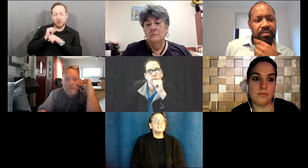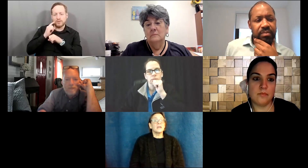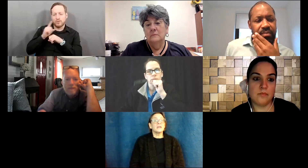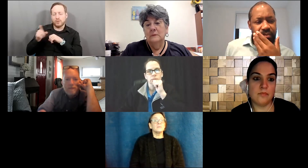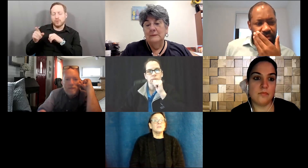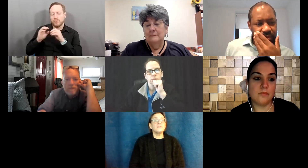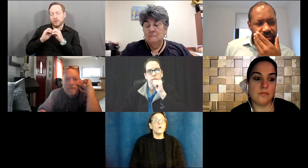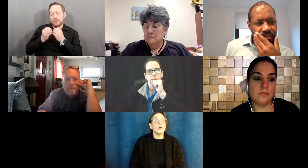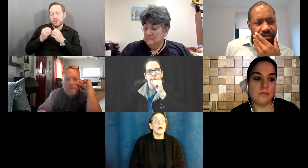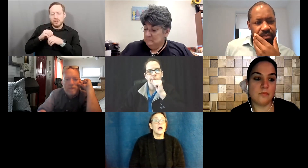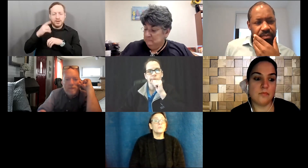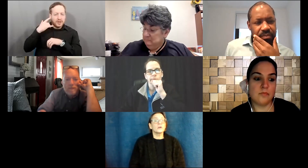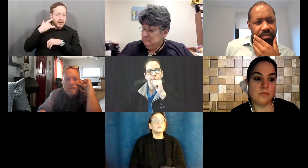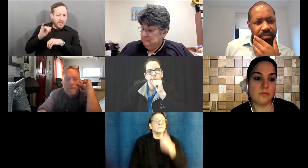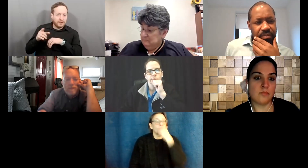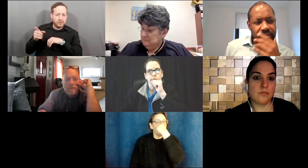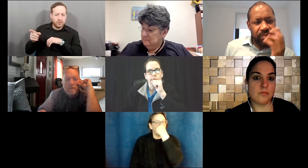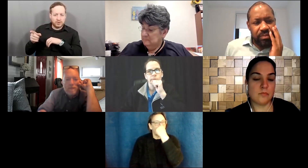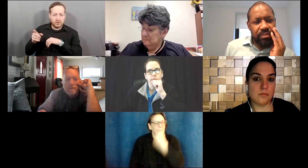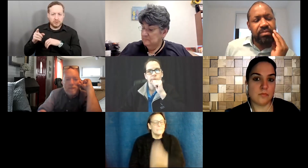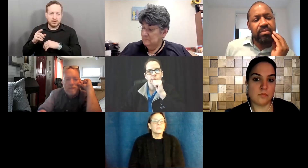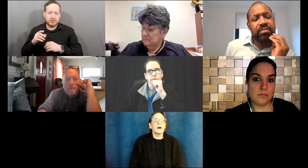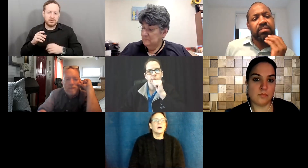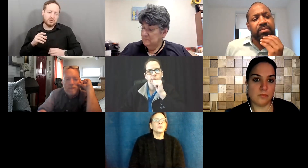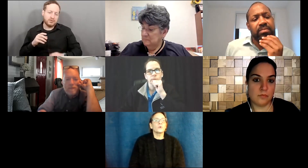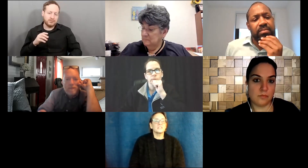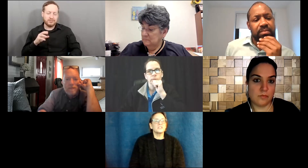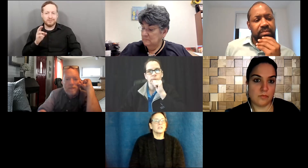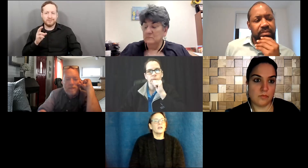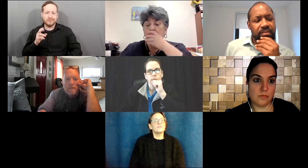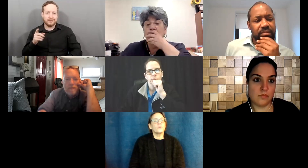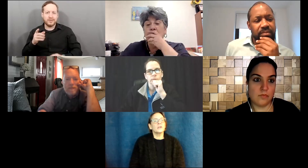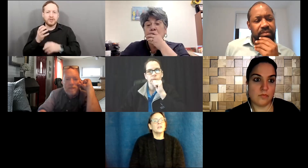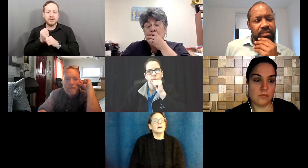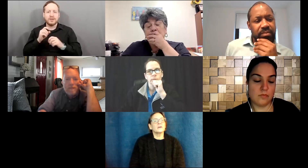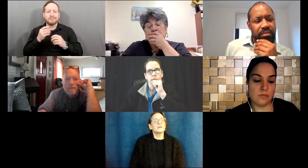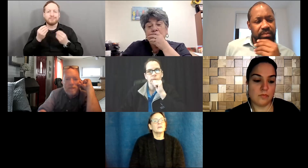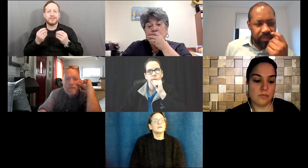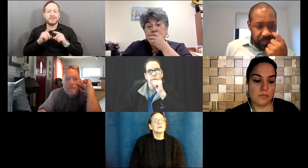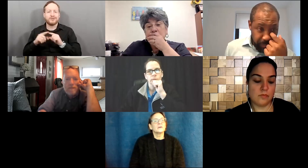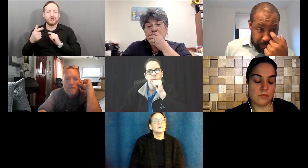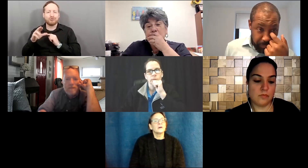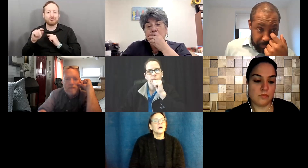Tim saying before I worked for an organization in California.